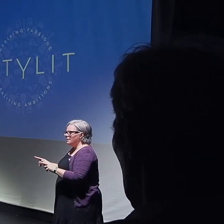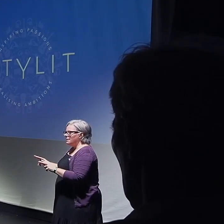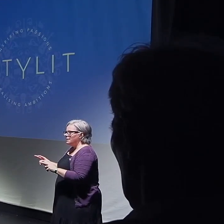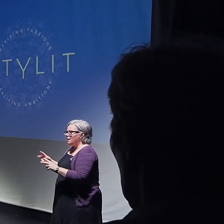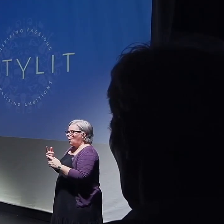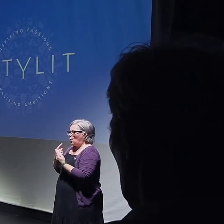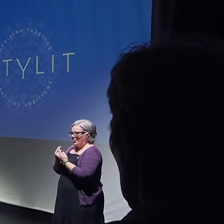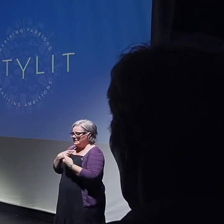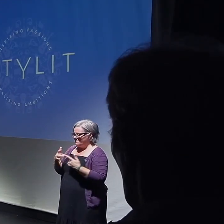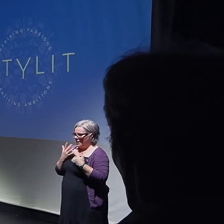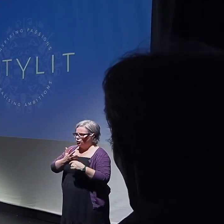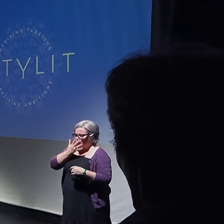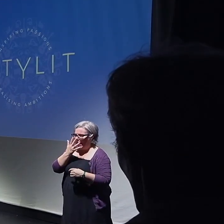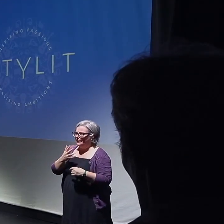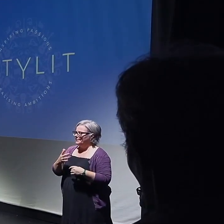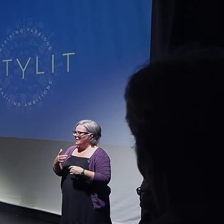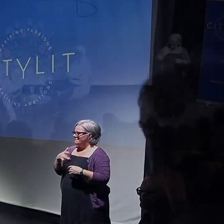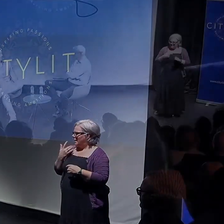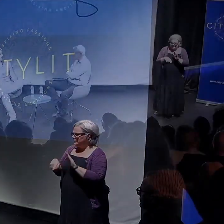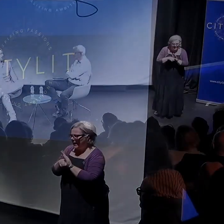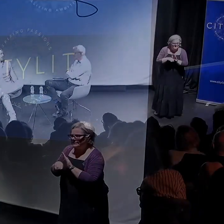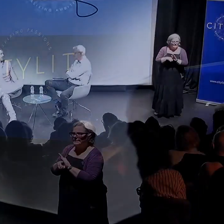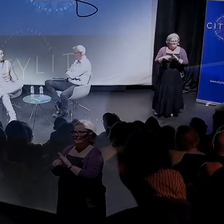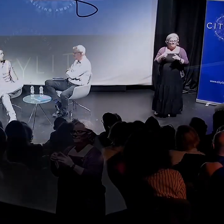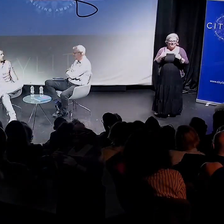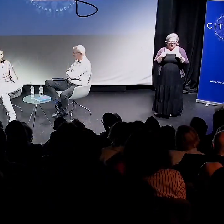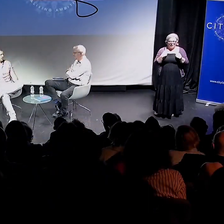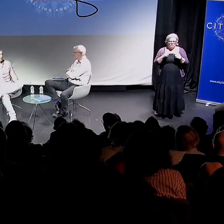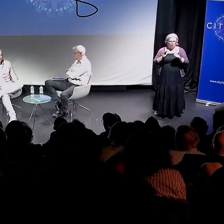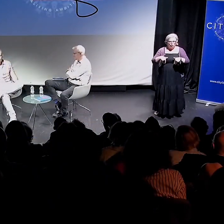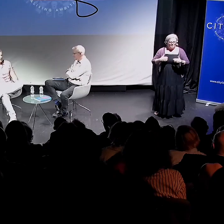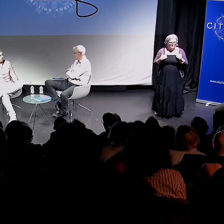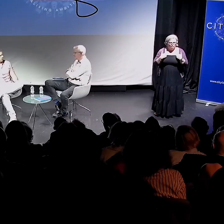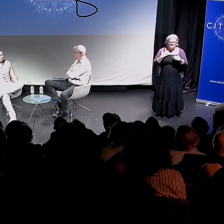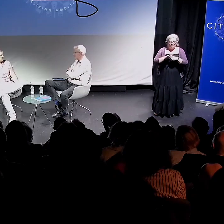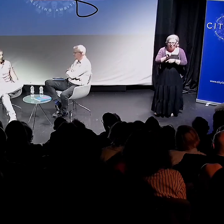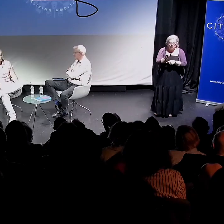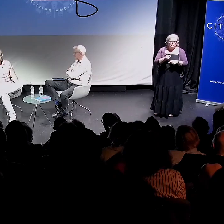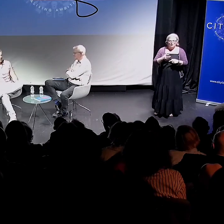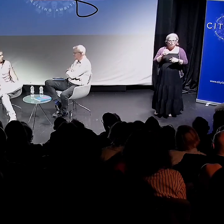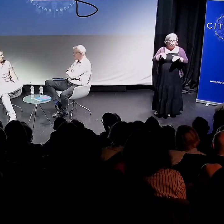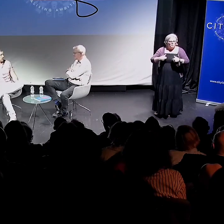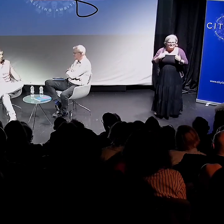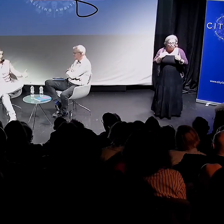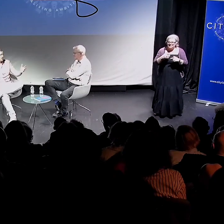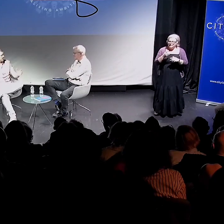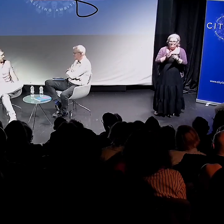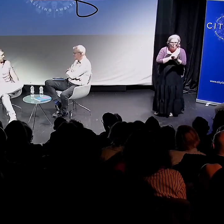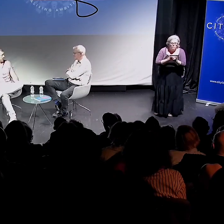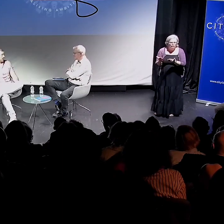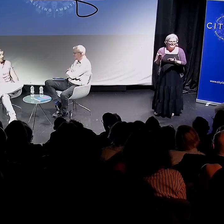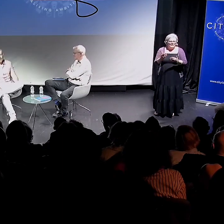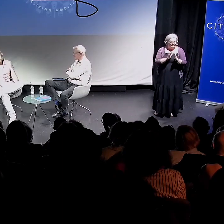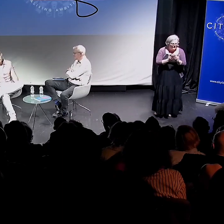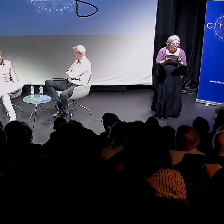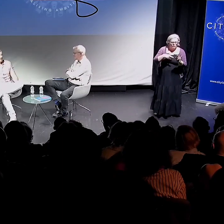about, that I thought was a negative, that I'm interested in culture, that I want to read poetry, that I want to read books, that I want to go and see that